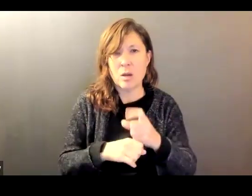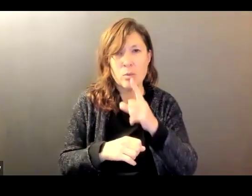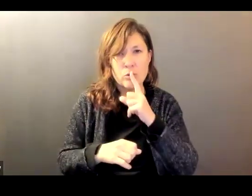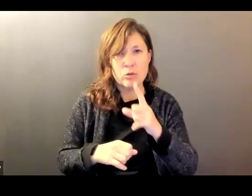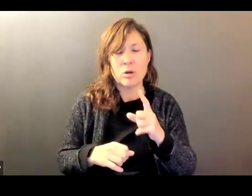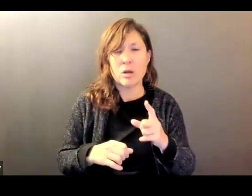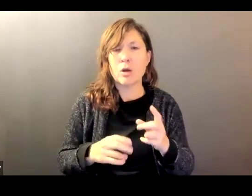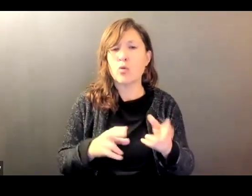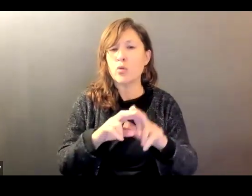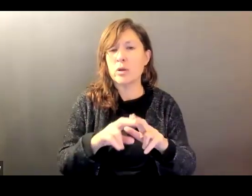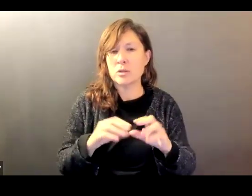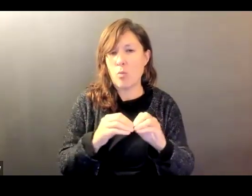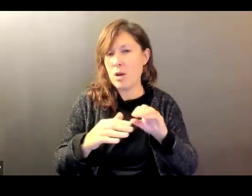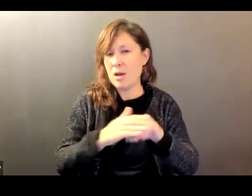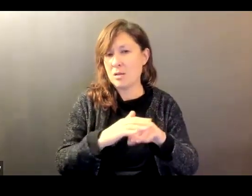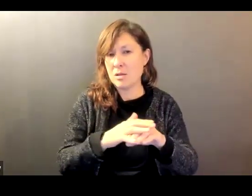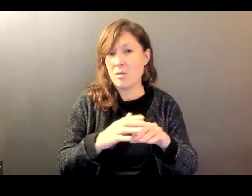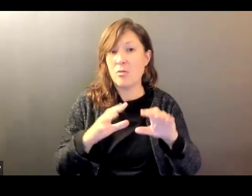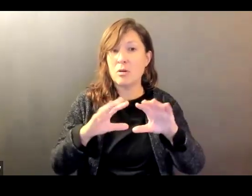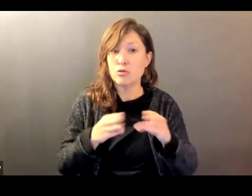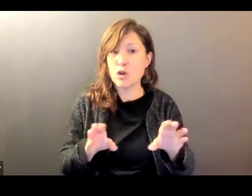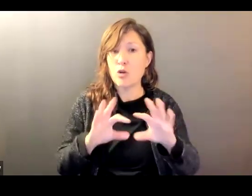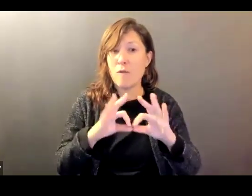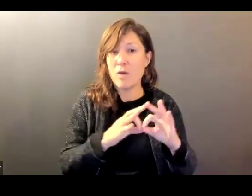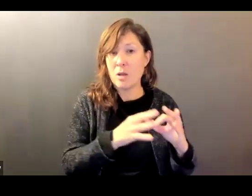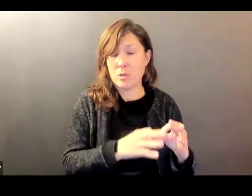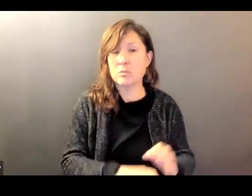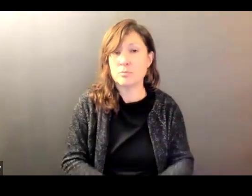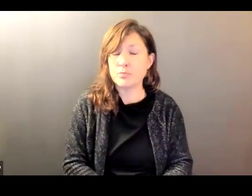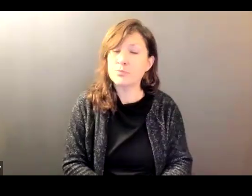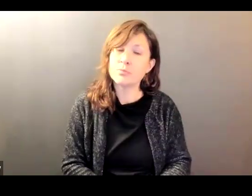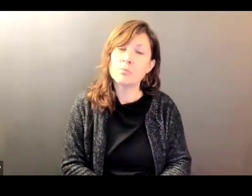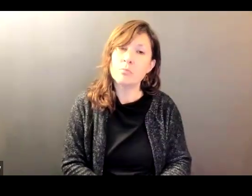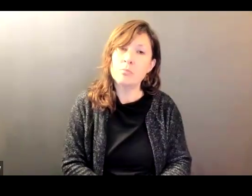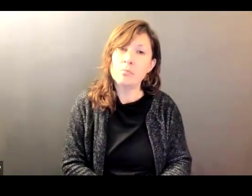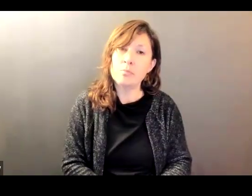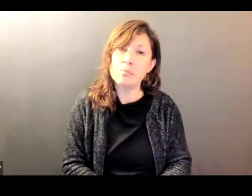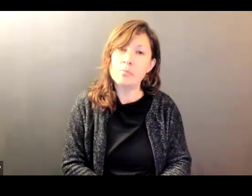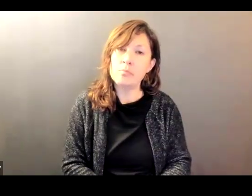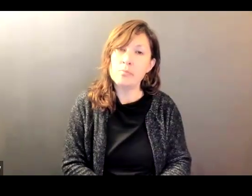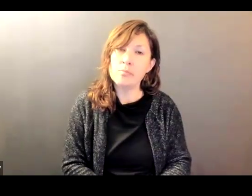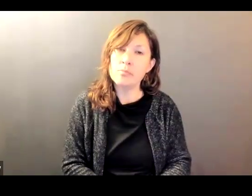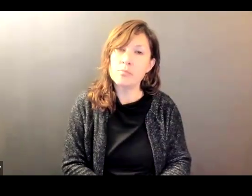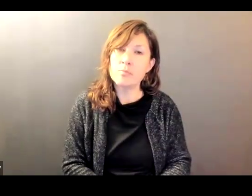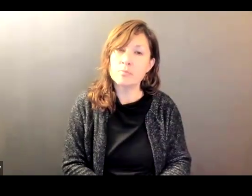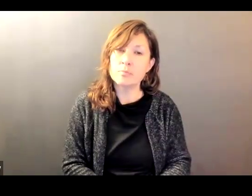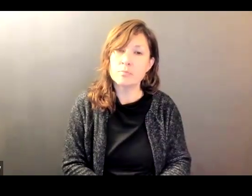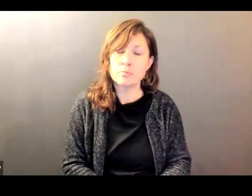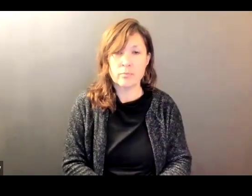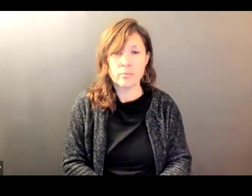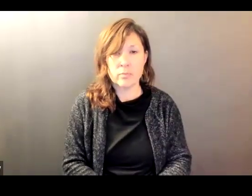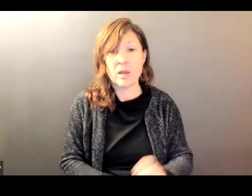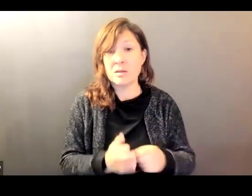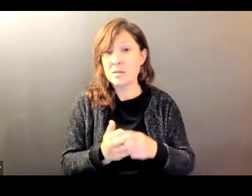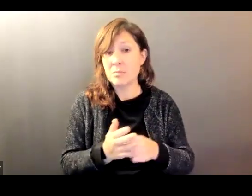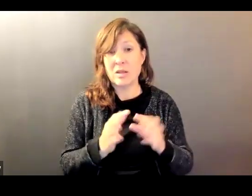families. Because I know as a family of the district that a lot of times questions happen in some